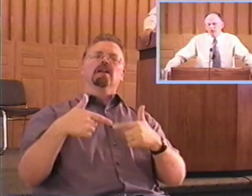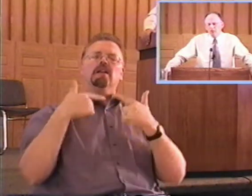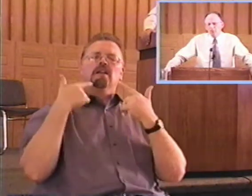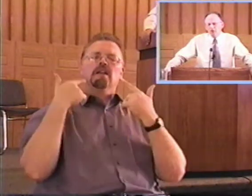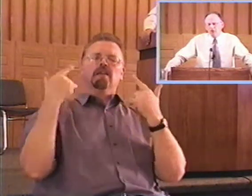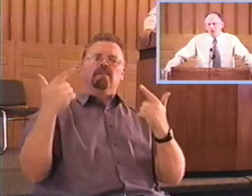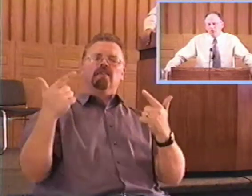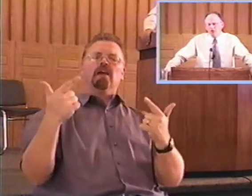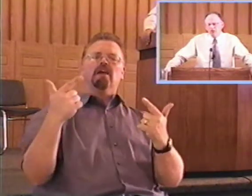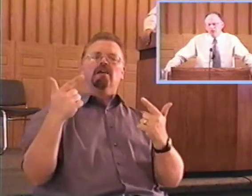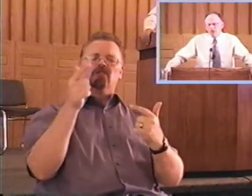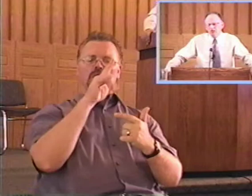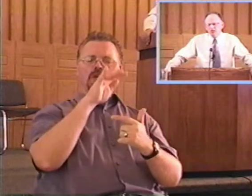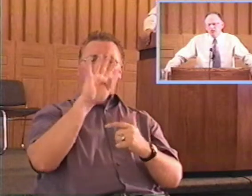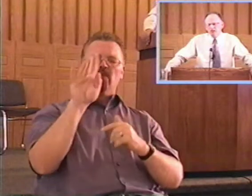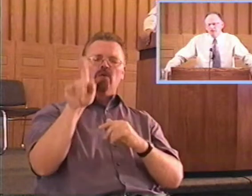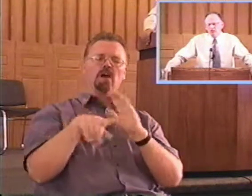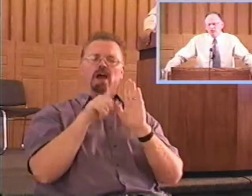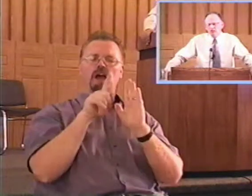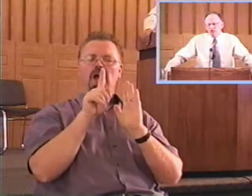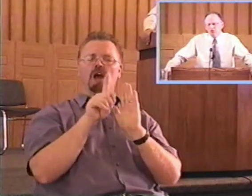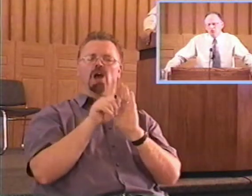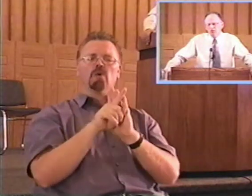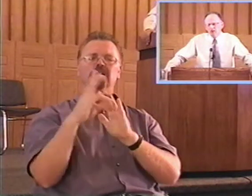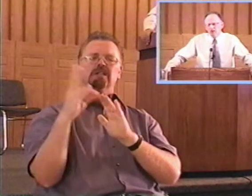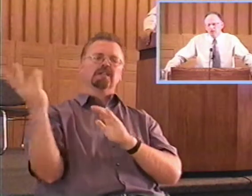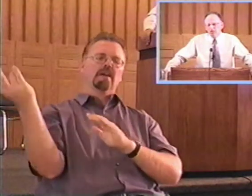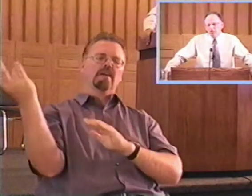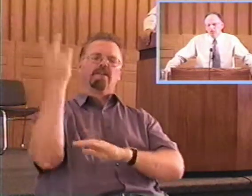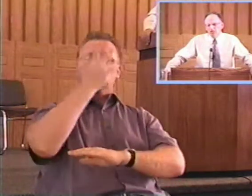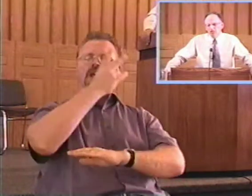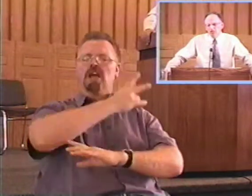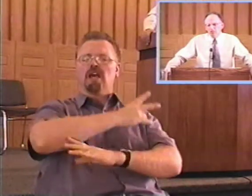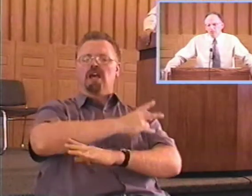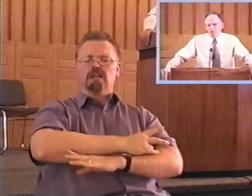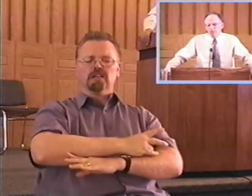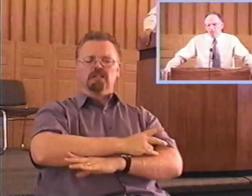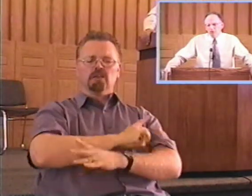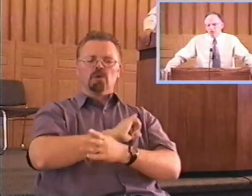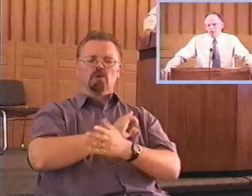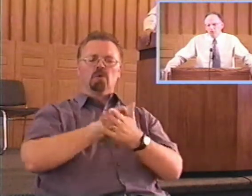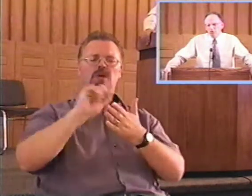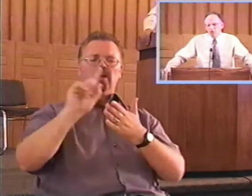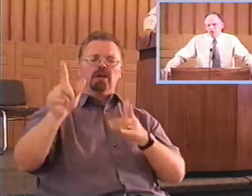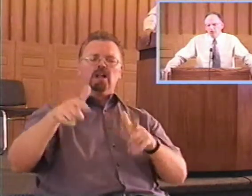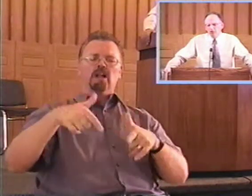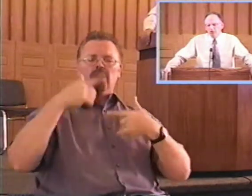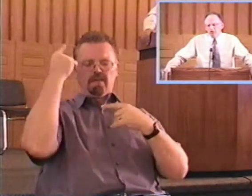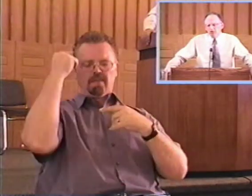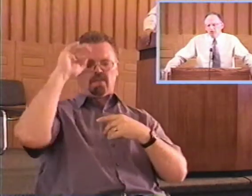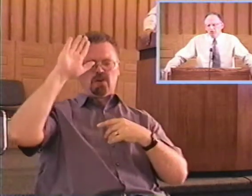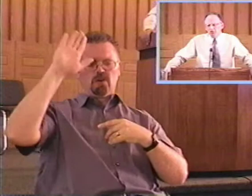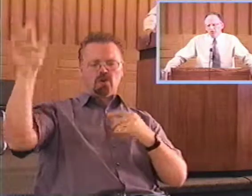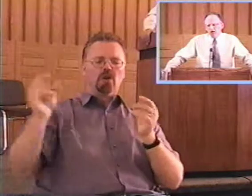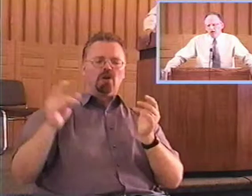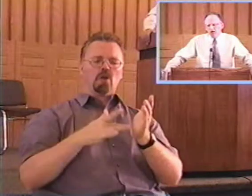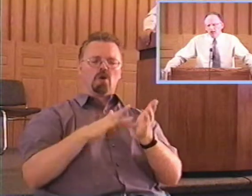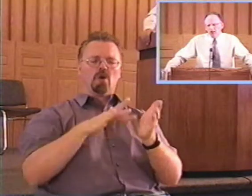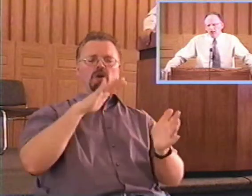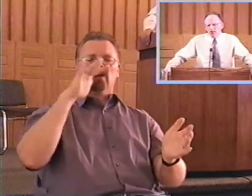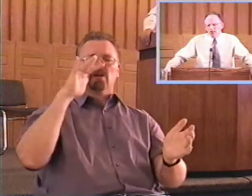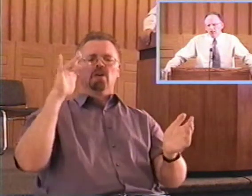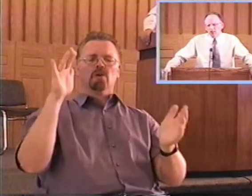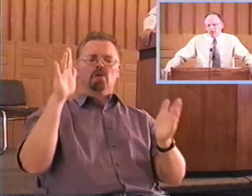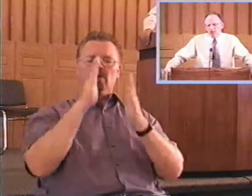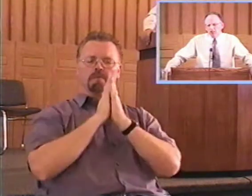for 24 hours a day, 7 days a week. Live for your glory. Help us, we pray.